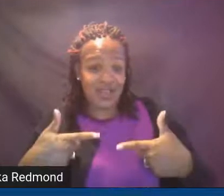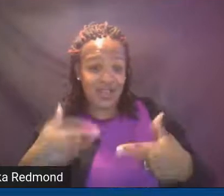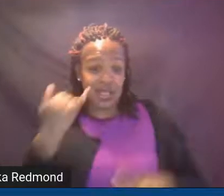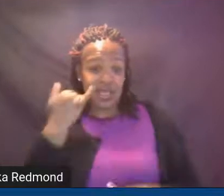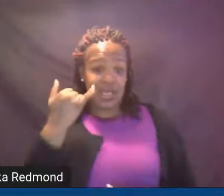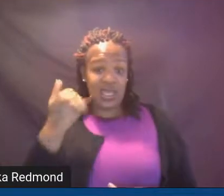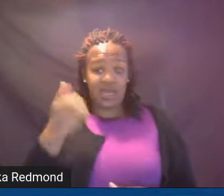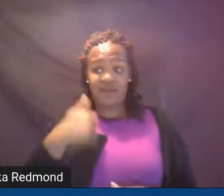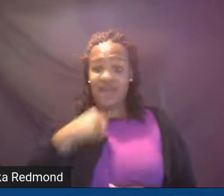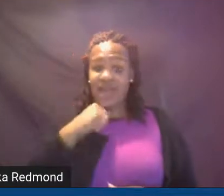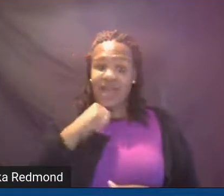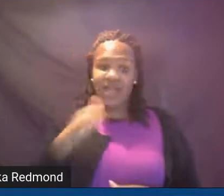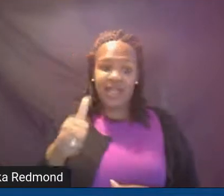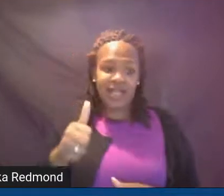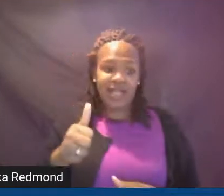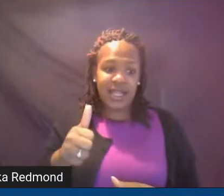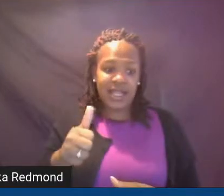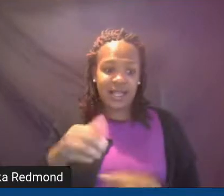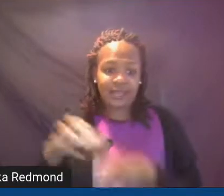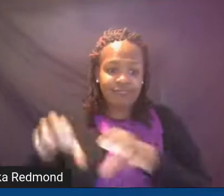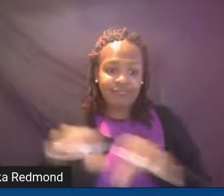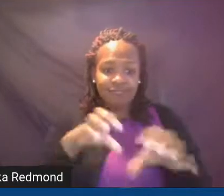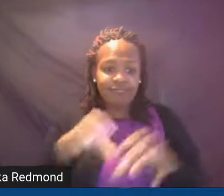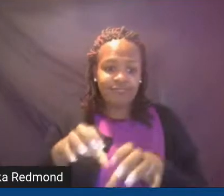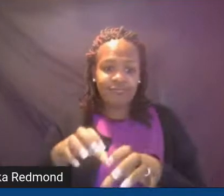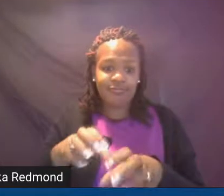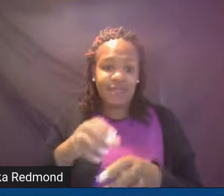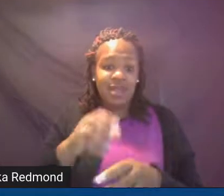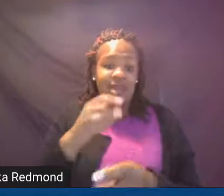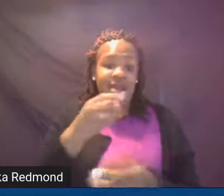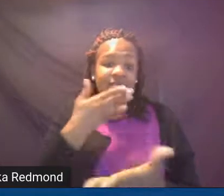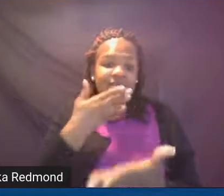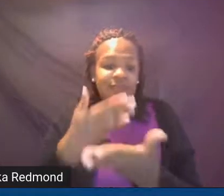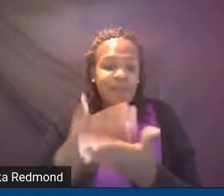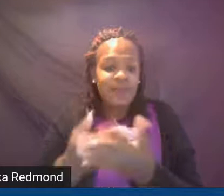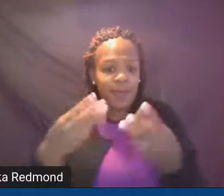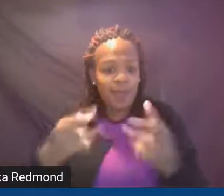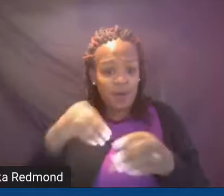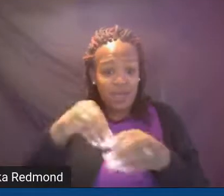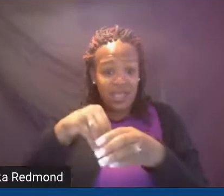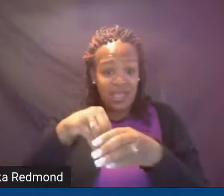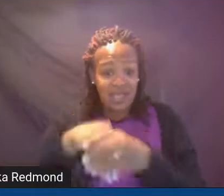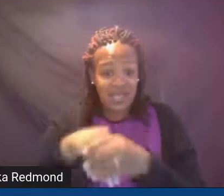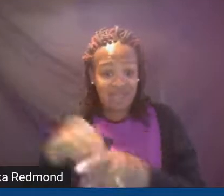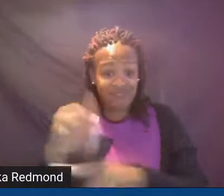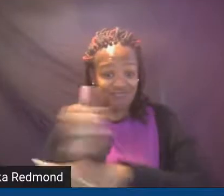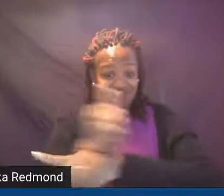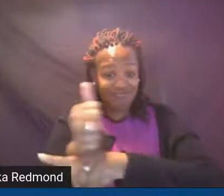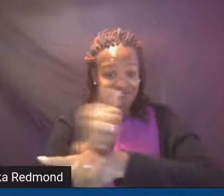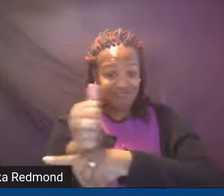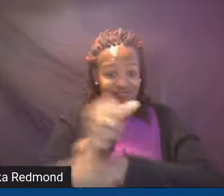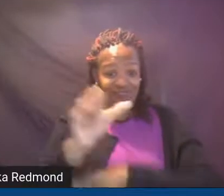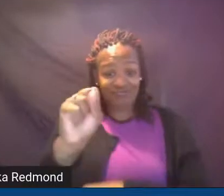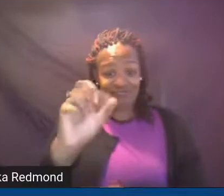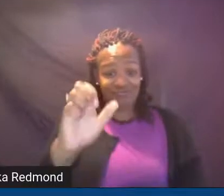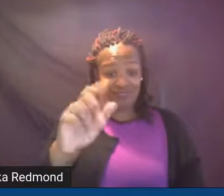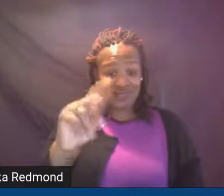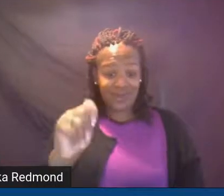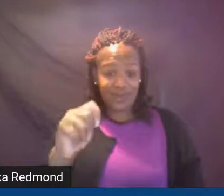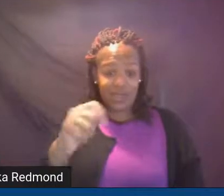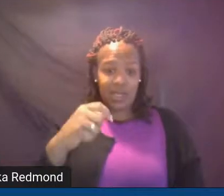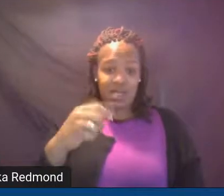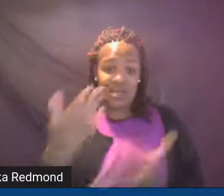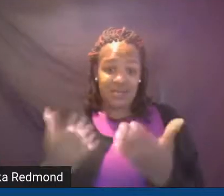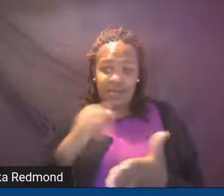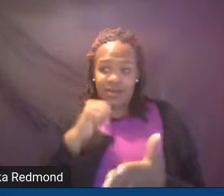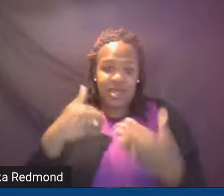set, or if I didn't have the same phone number or whatever, all of these combination of circumstances brought me to where I am today. And I